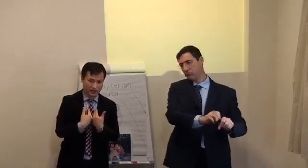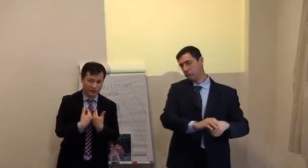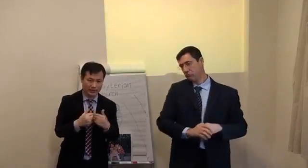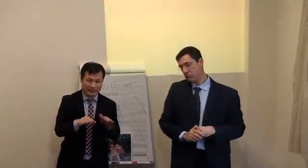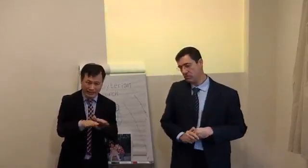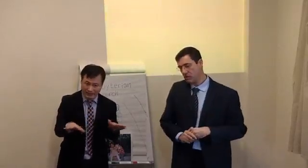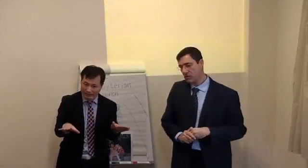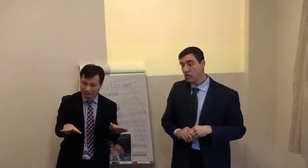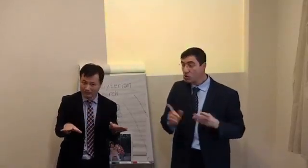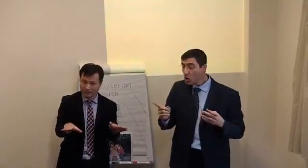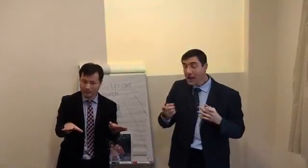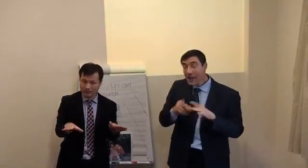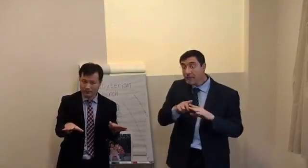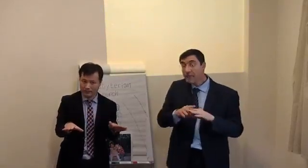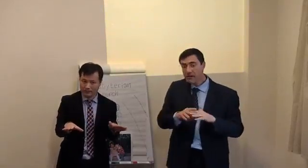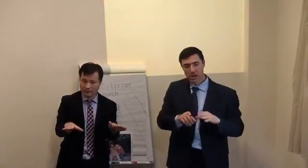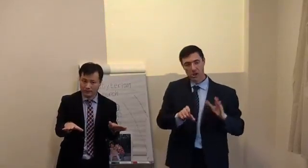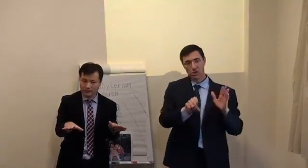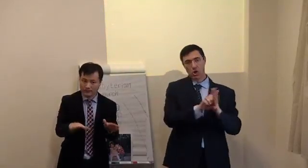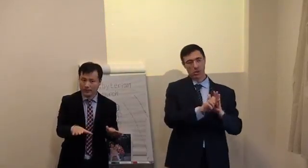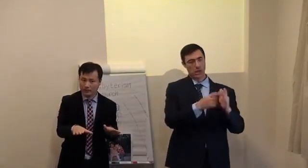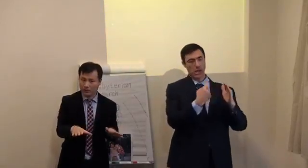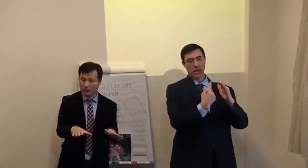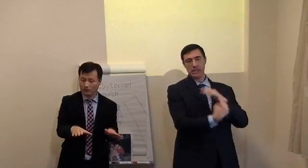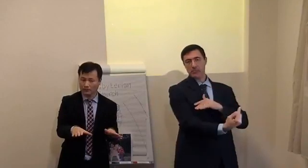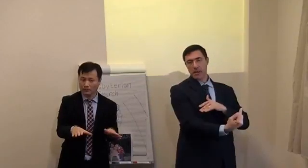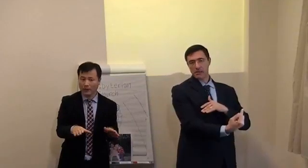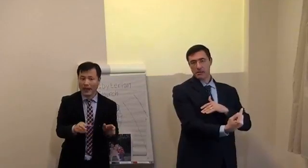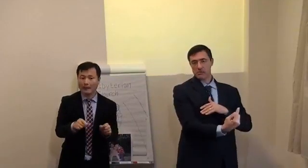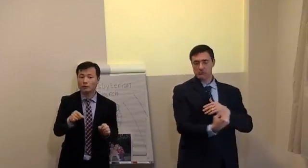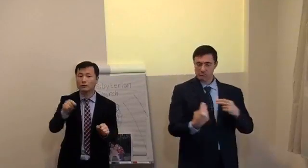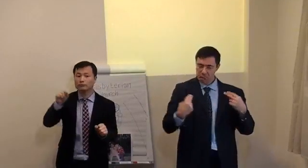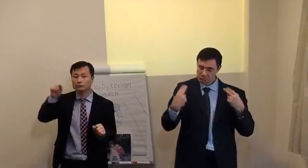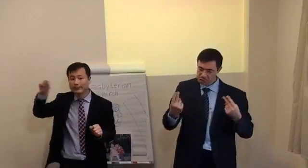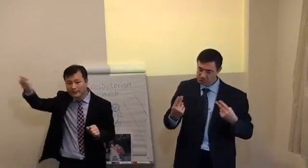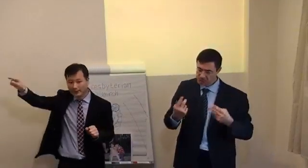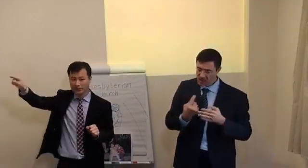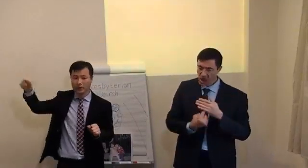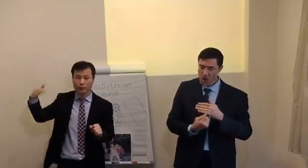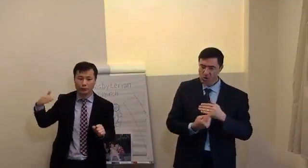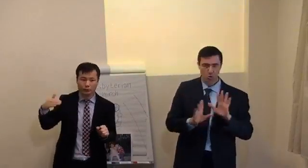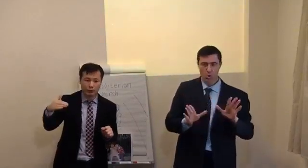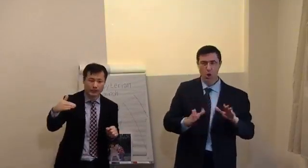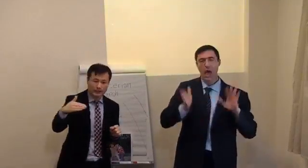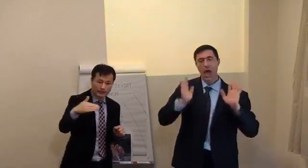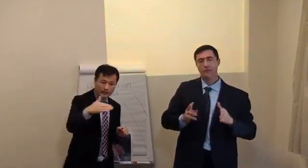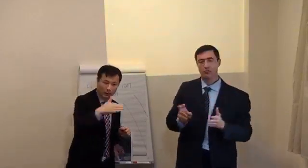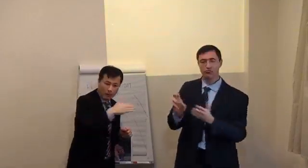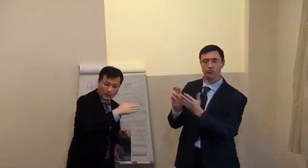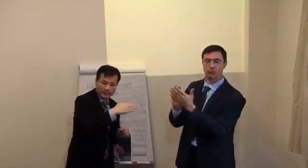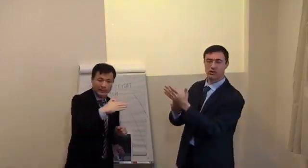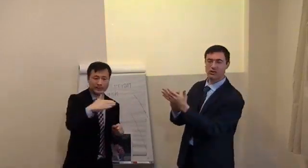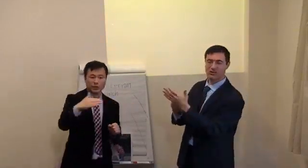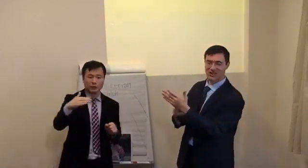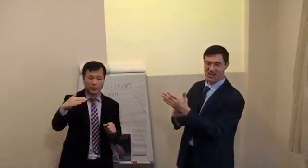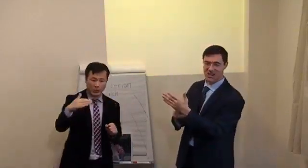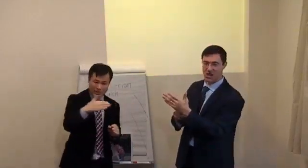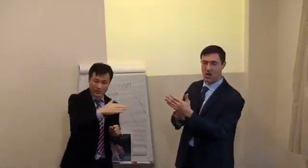churches cannot stand alone, have to register through organization or